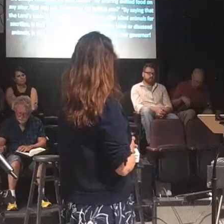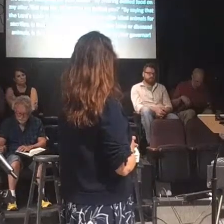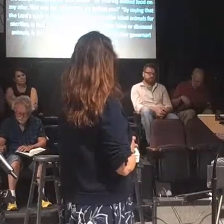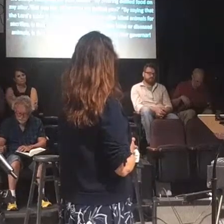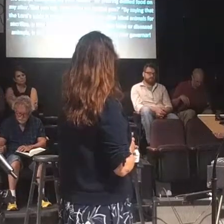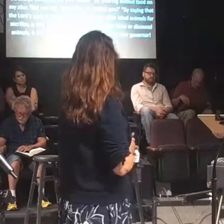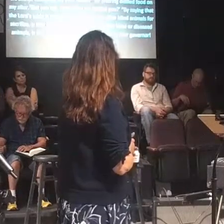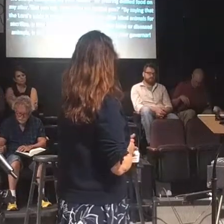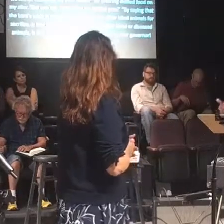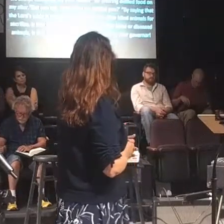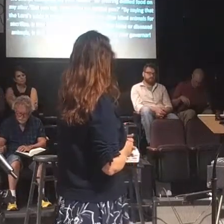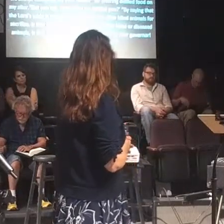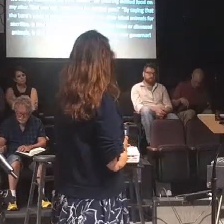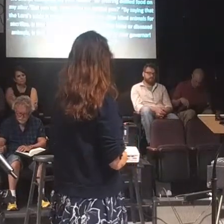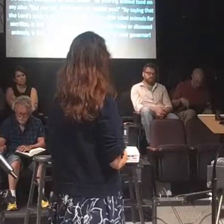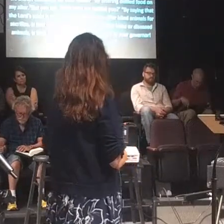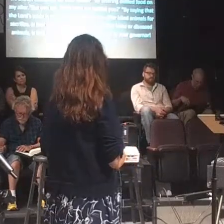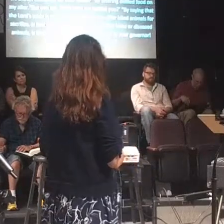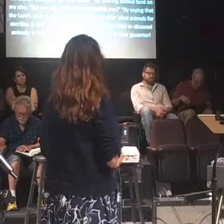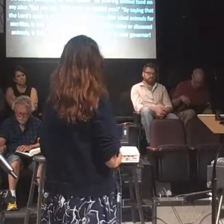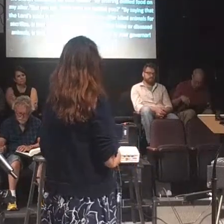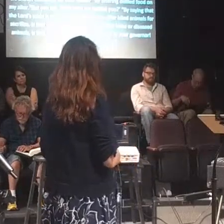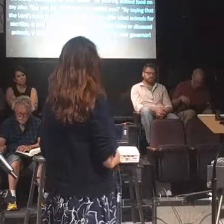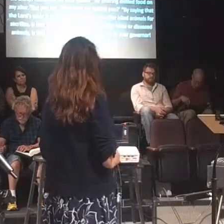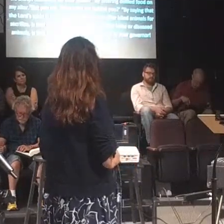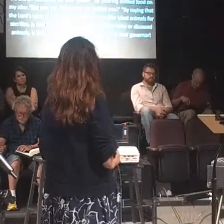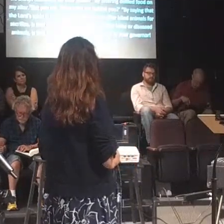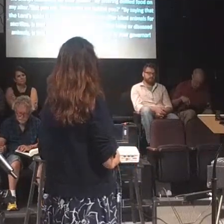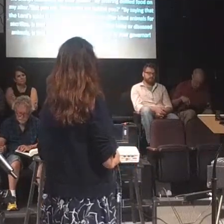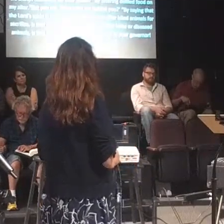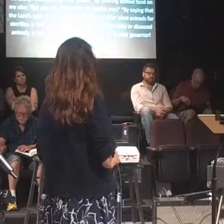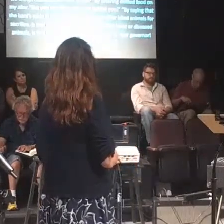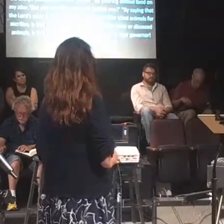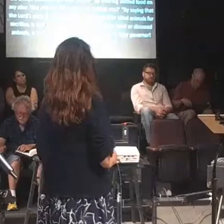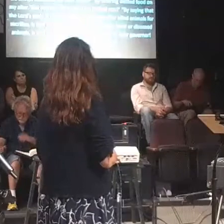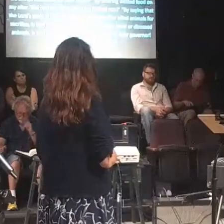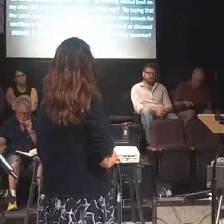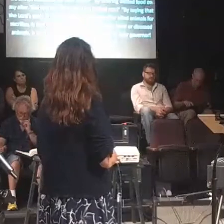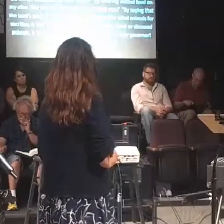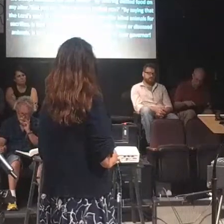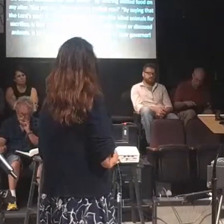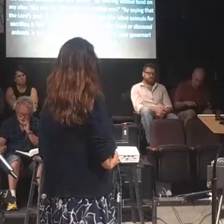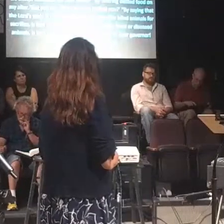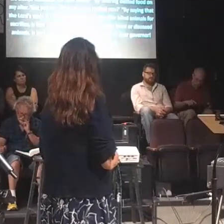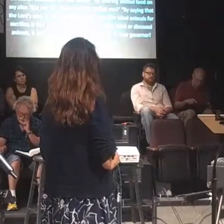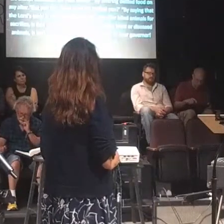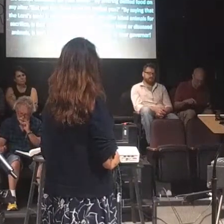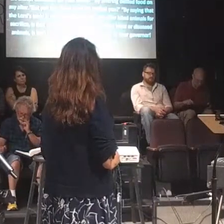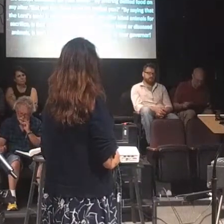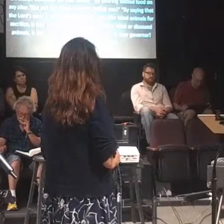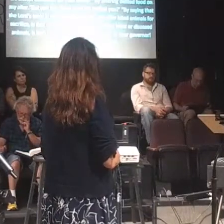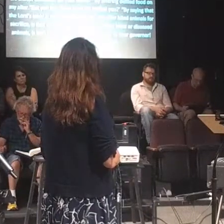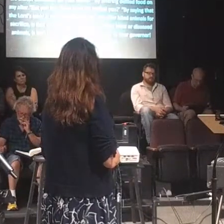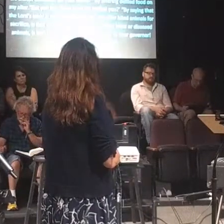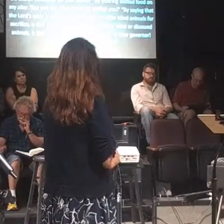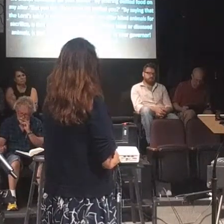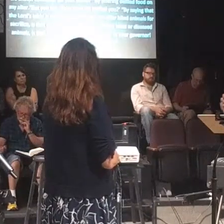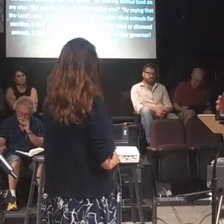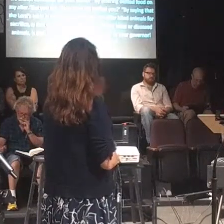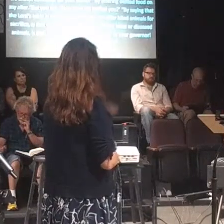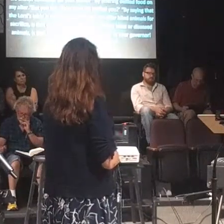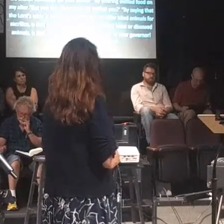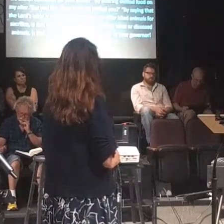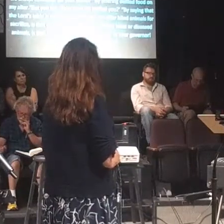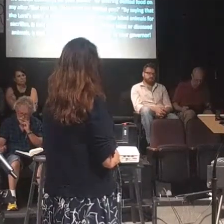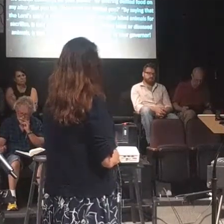wrong? When you sacrifice lame or diseased animals, is that not wrong? And then,